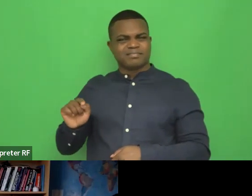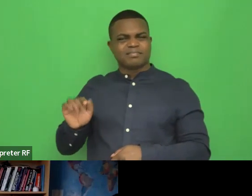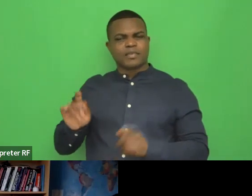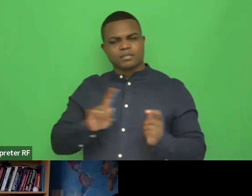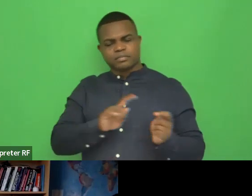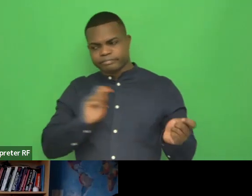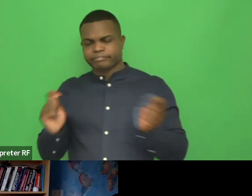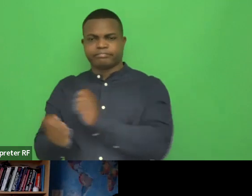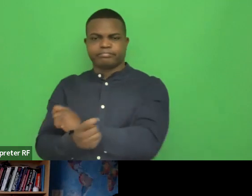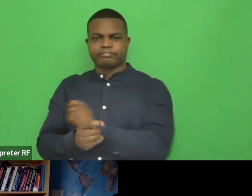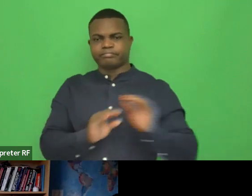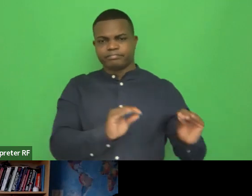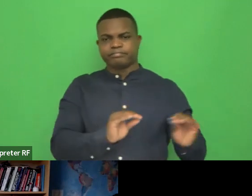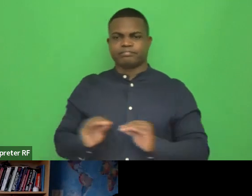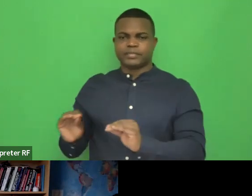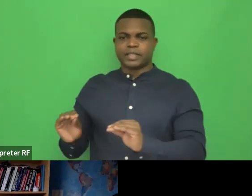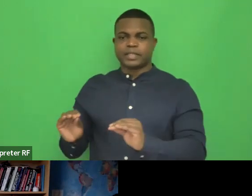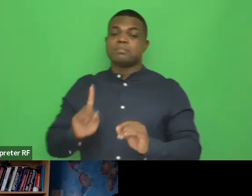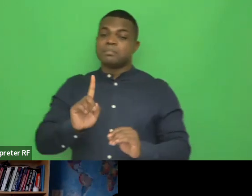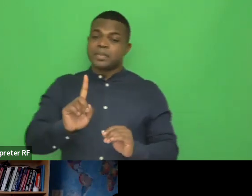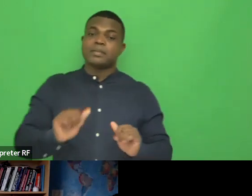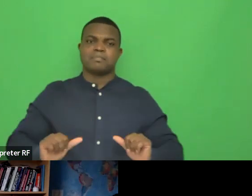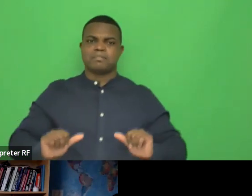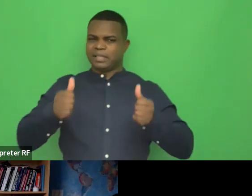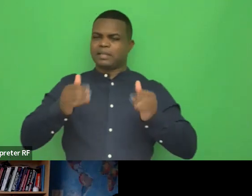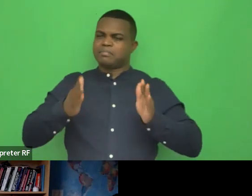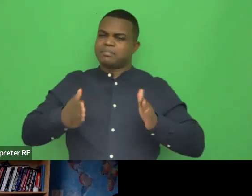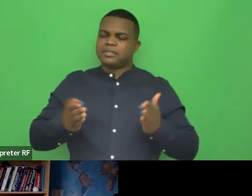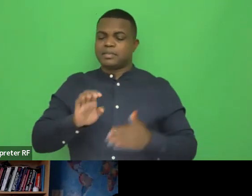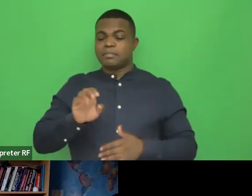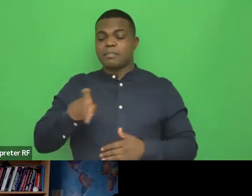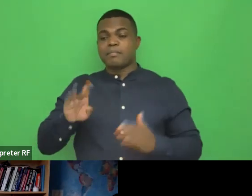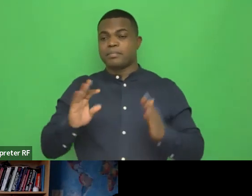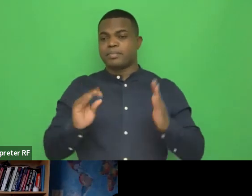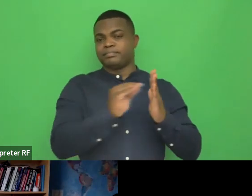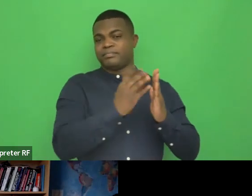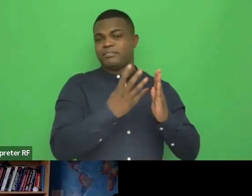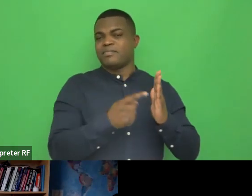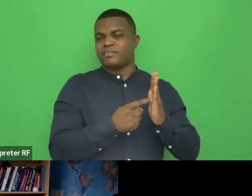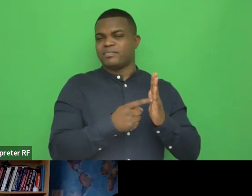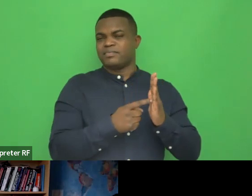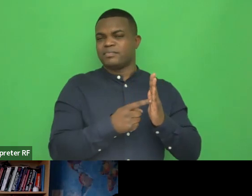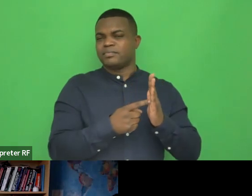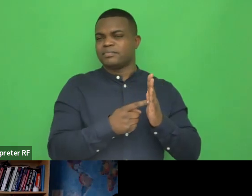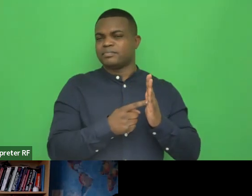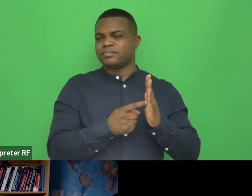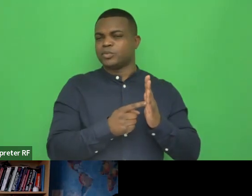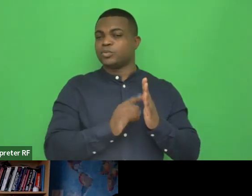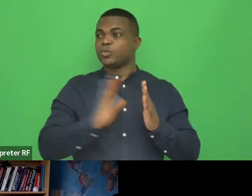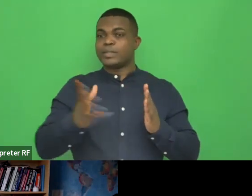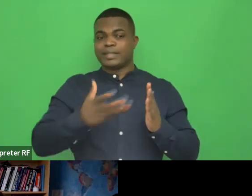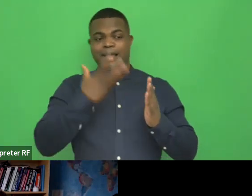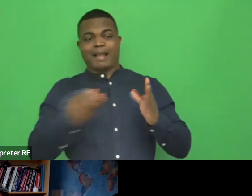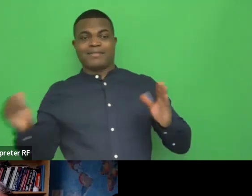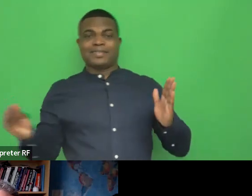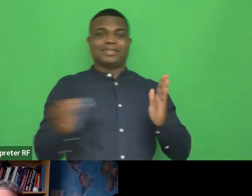can actually use Word to EPUB with Google Docs documents too. So this is actually, it's all built into the help. We're not selling Word to EPUB,